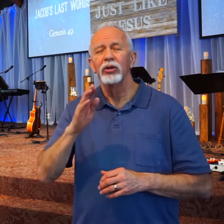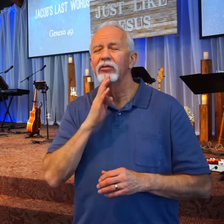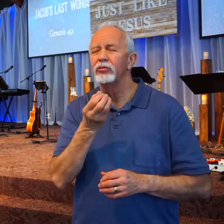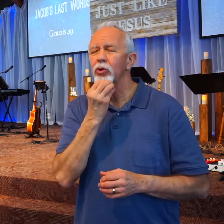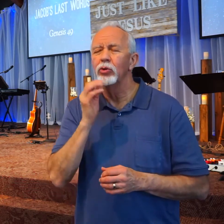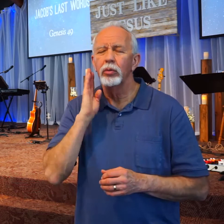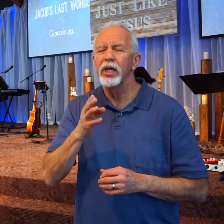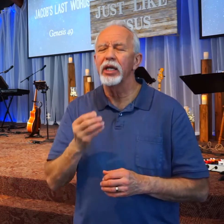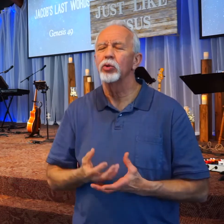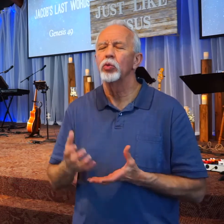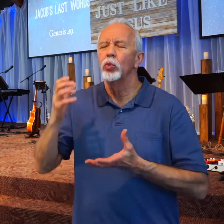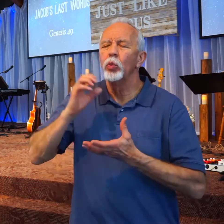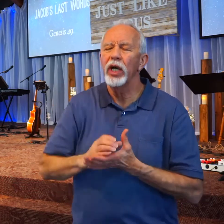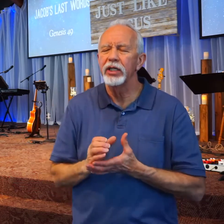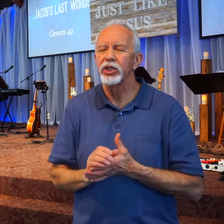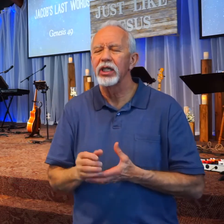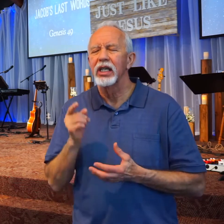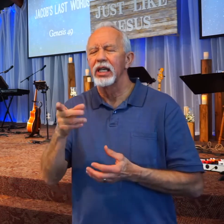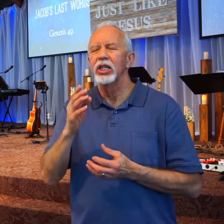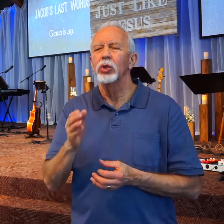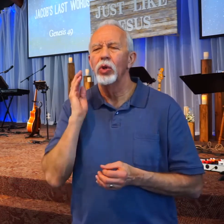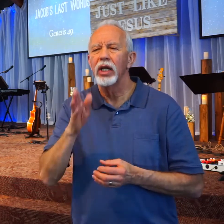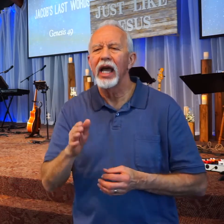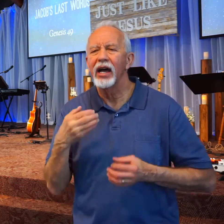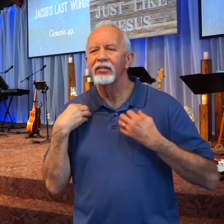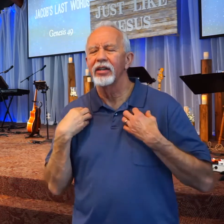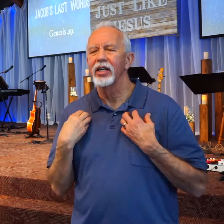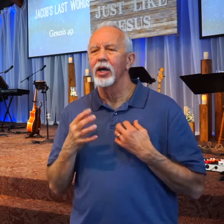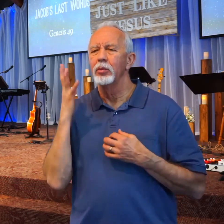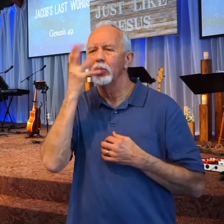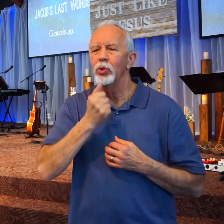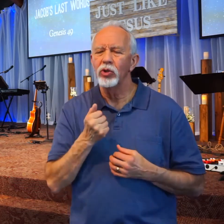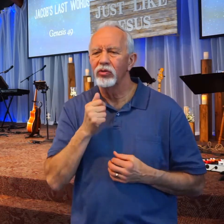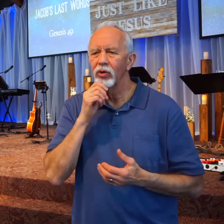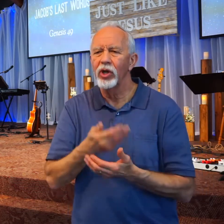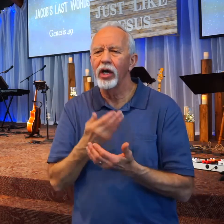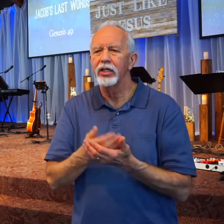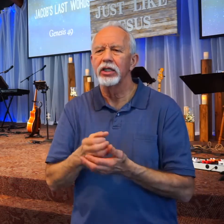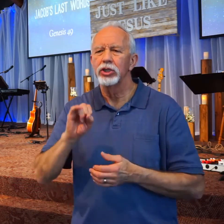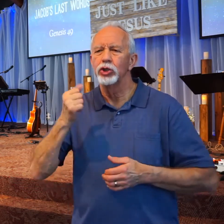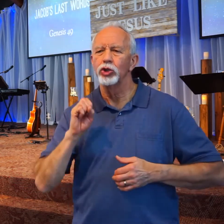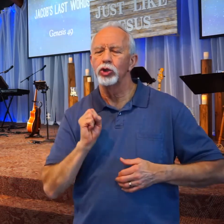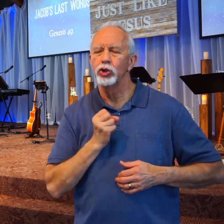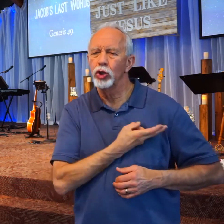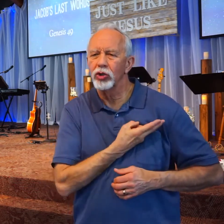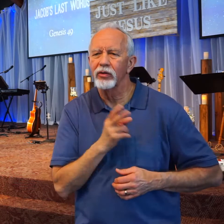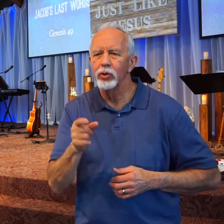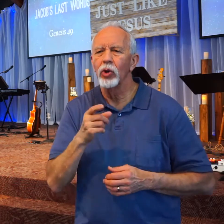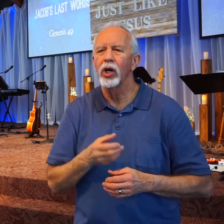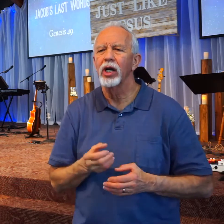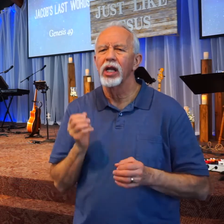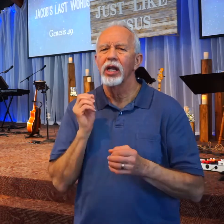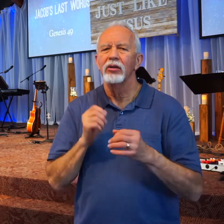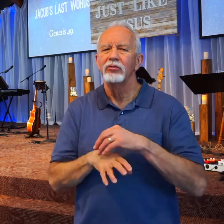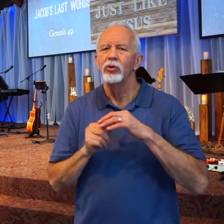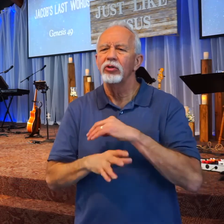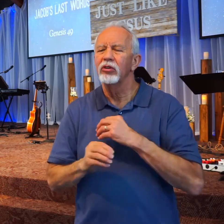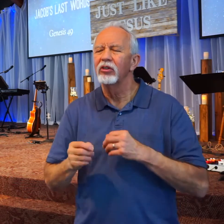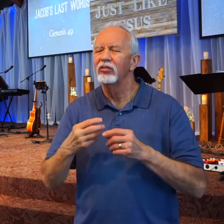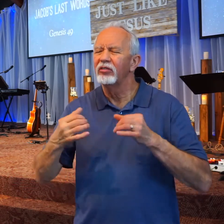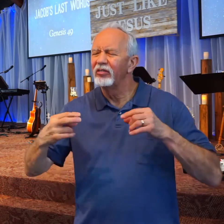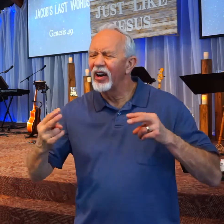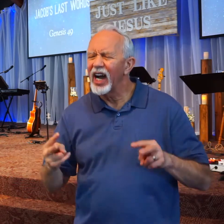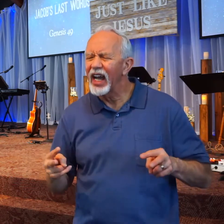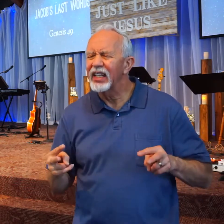are a doe set free that bears beautiful fawns. Joseph, you are a fruitful vine beside a stream. You